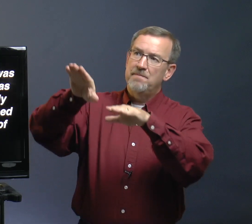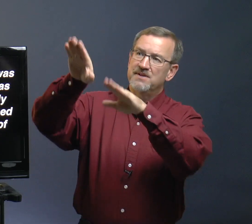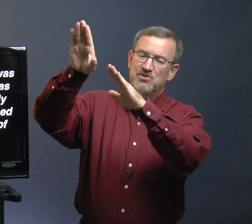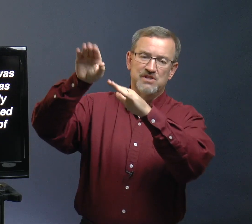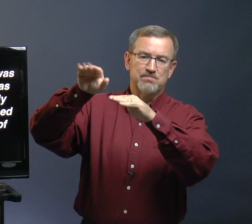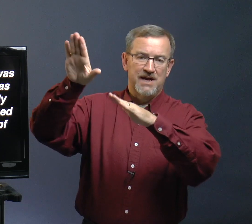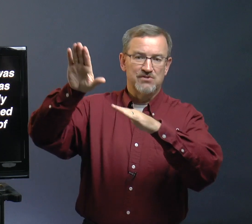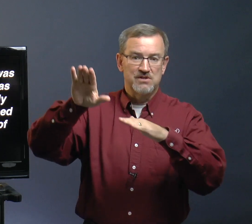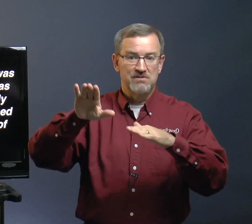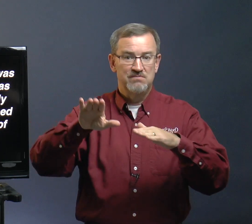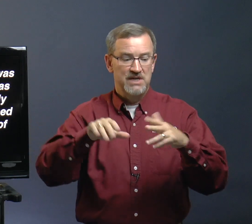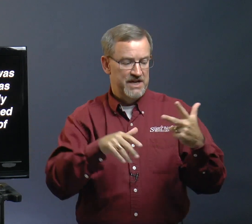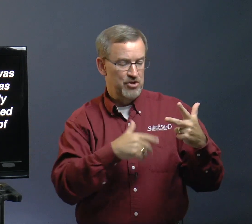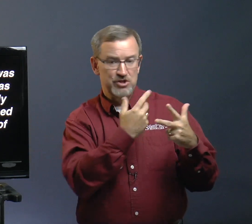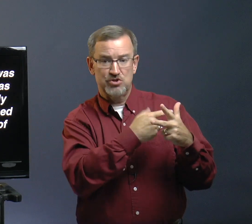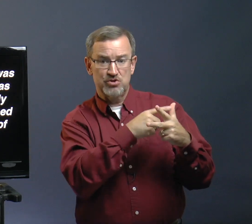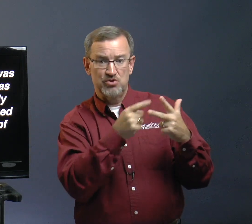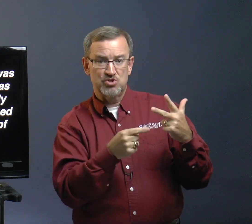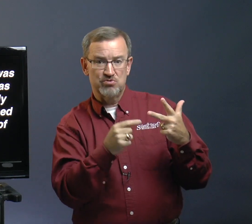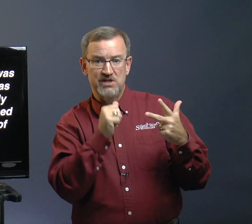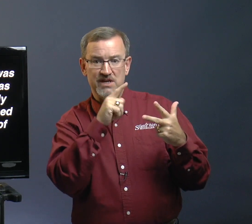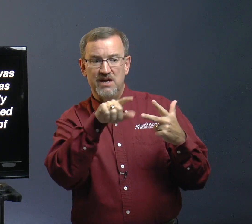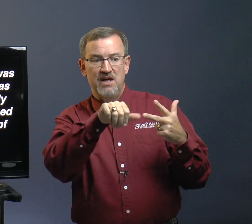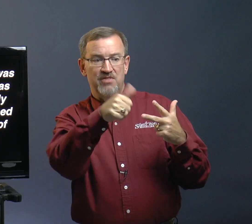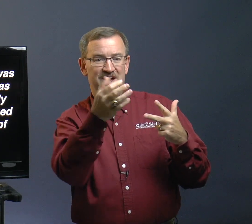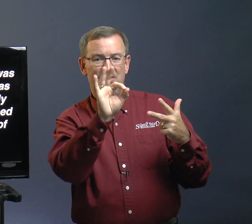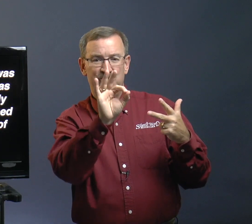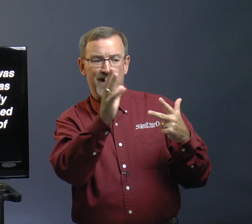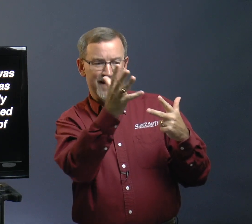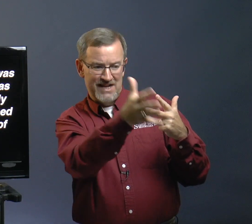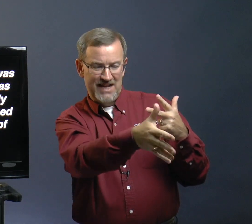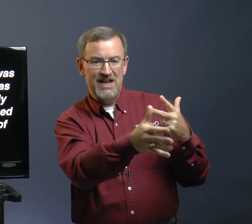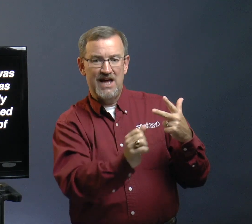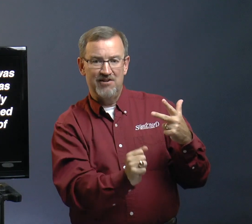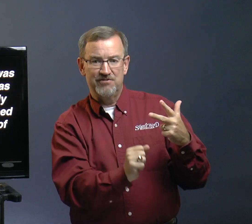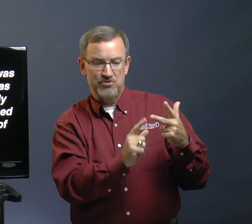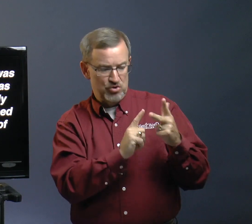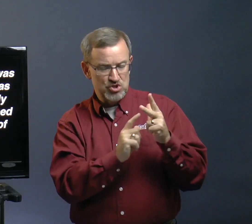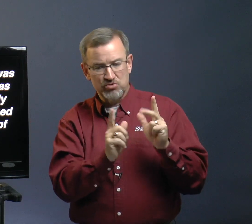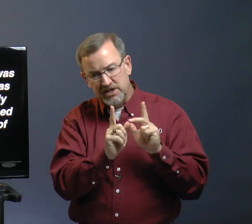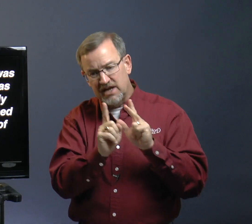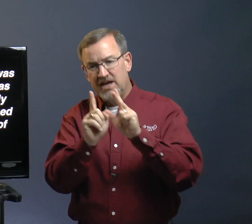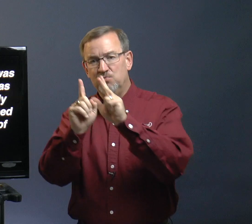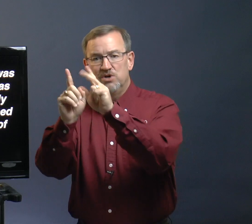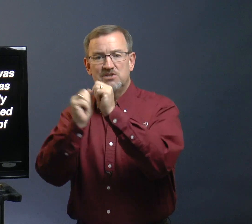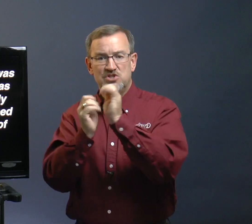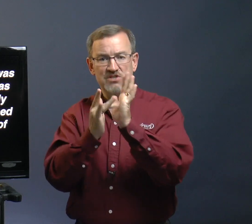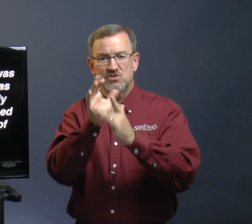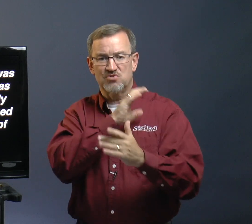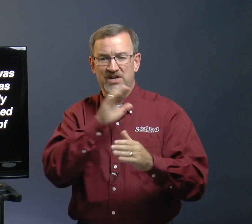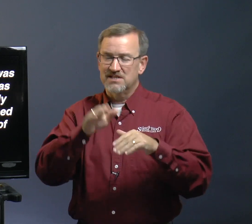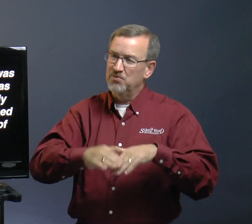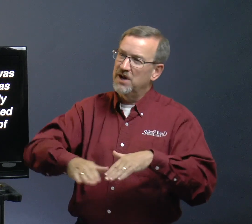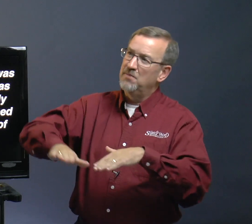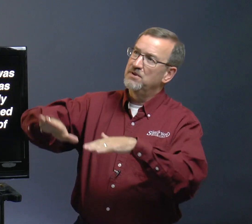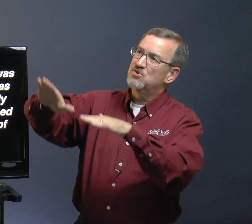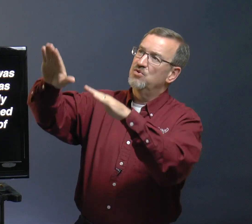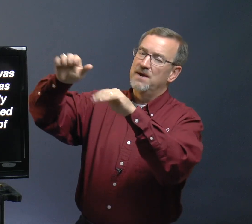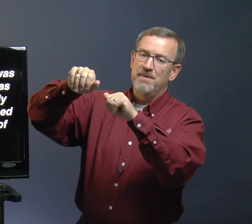into this mountain. He only took those three. The other nine, he left. Those three came with Jesus Christ. They went up into a